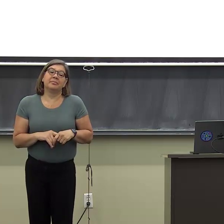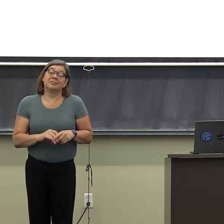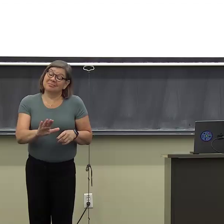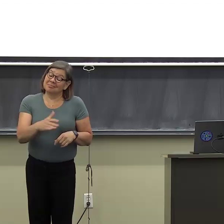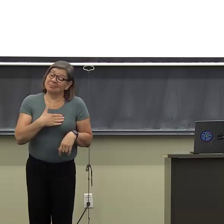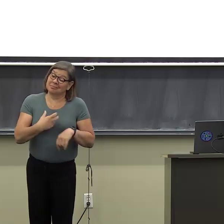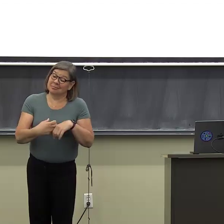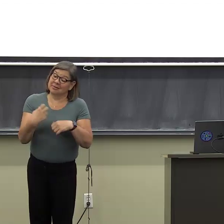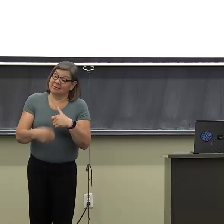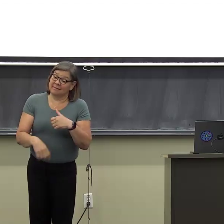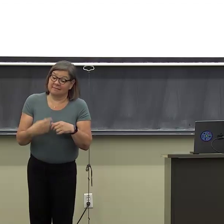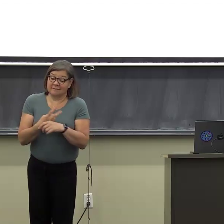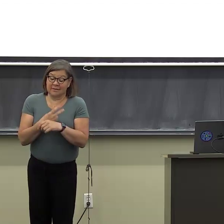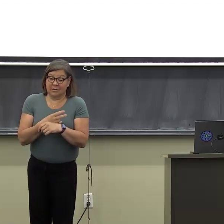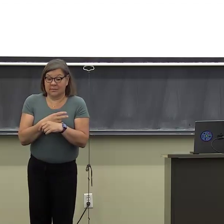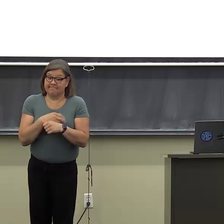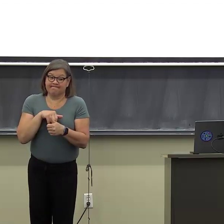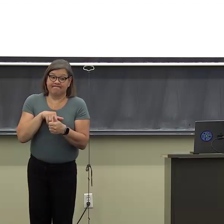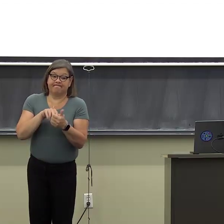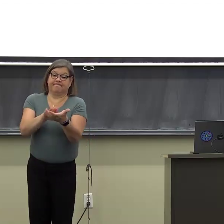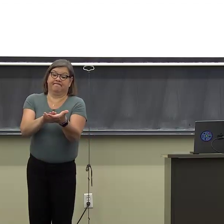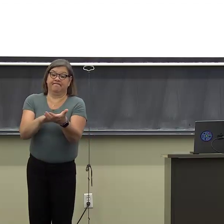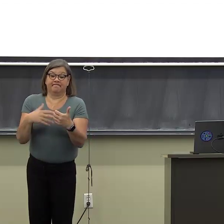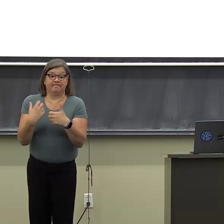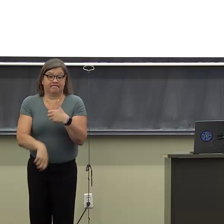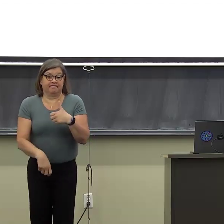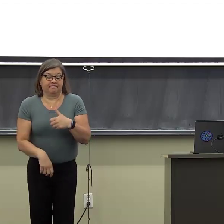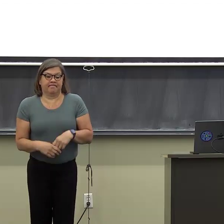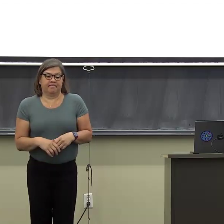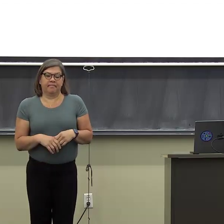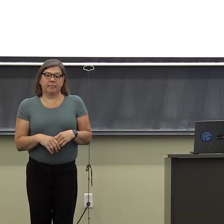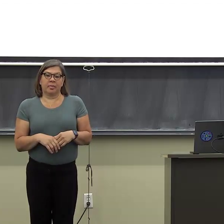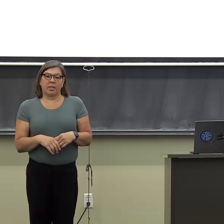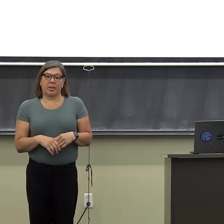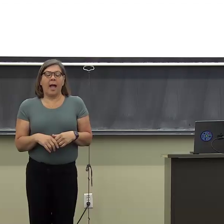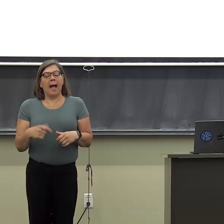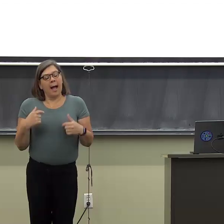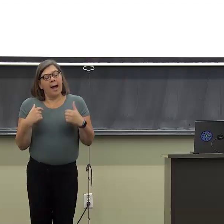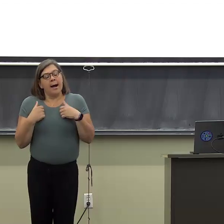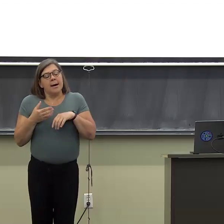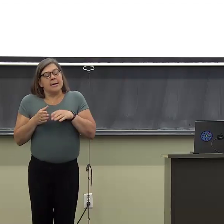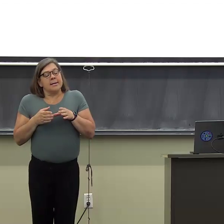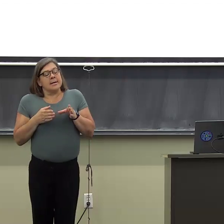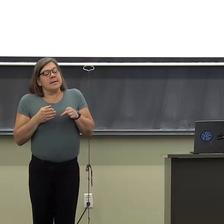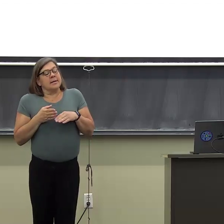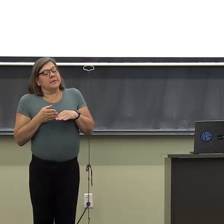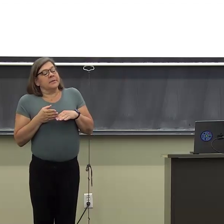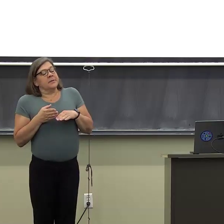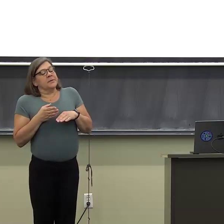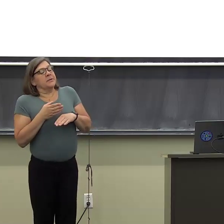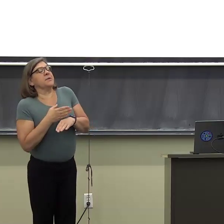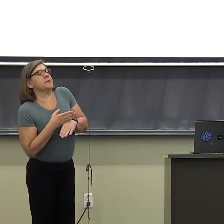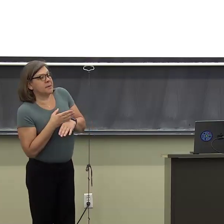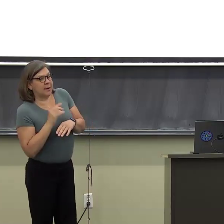to figure out how to approach it for me. And I would say I'm turning a little bit of a corner right now, which is good.